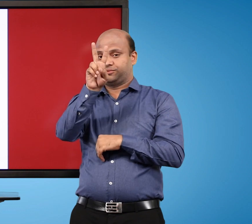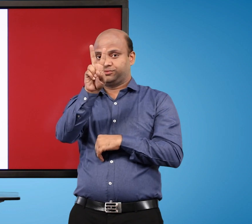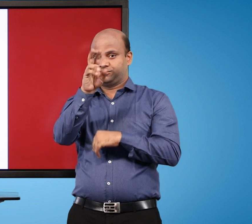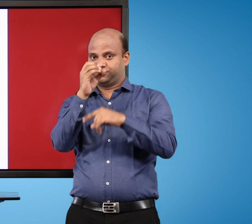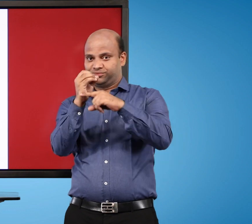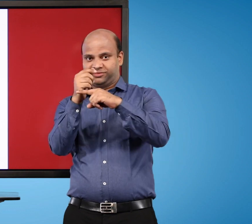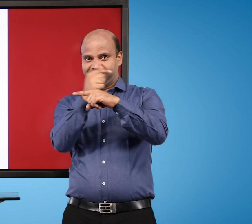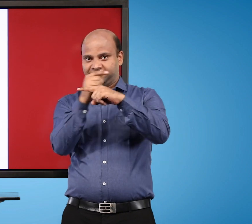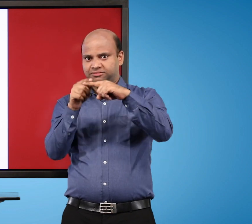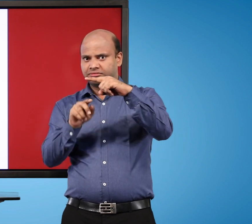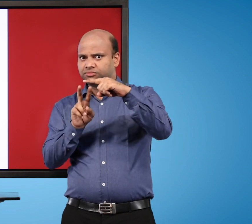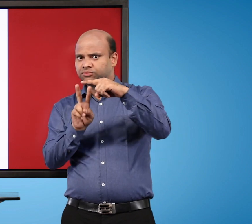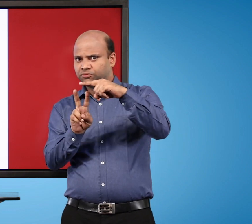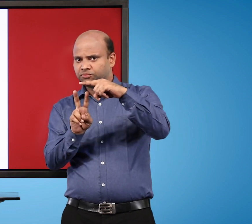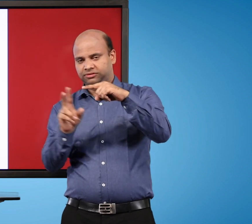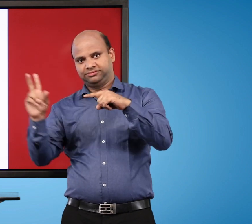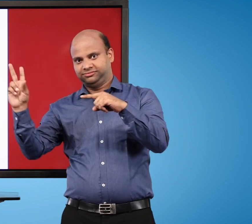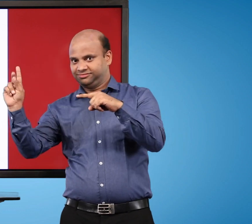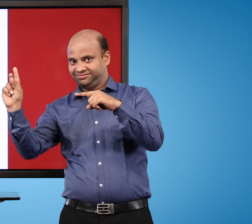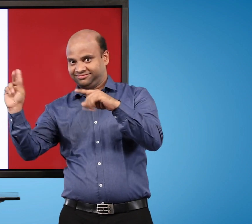Minus 0 is equal to 2. 2.